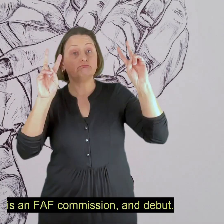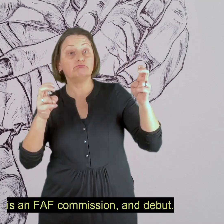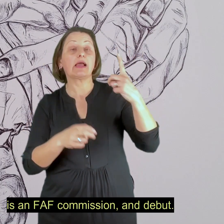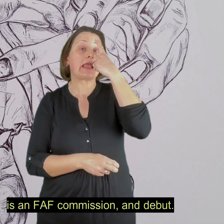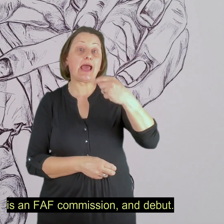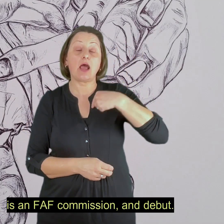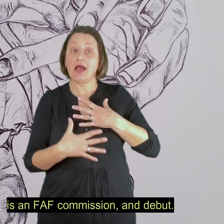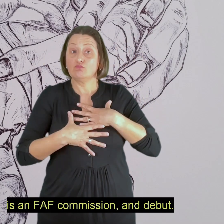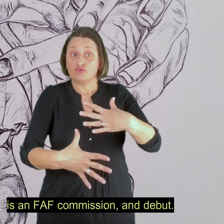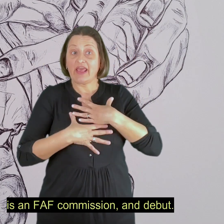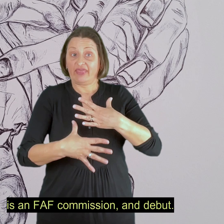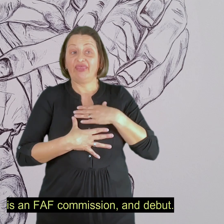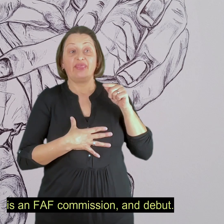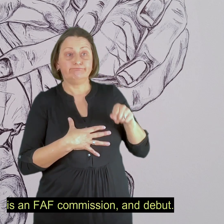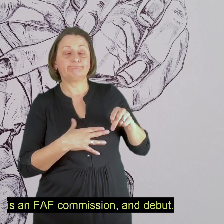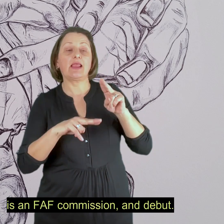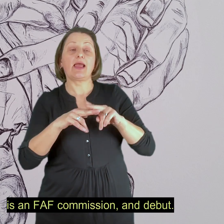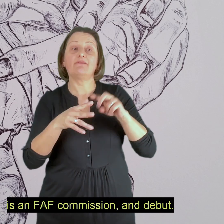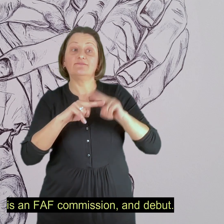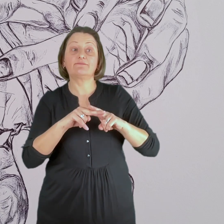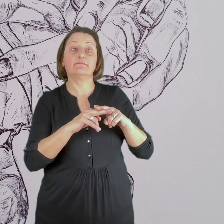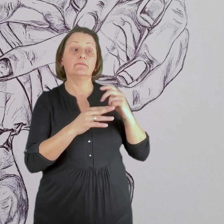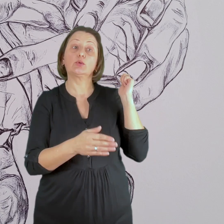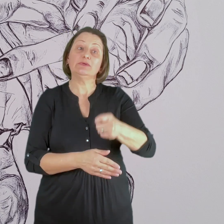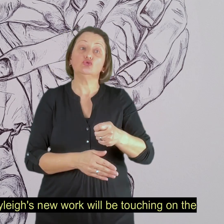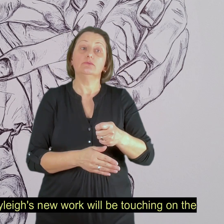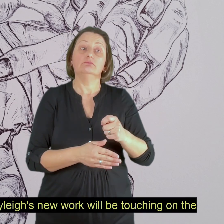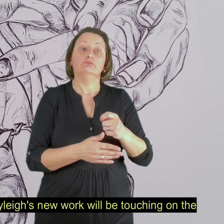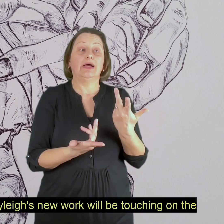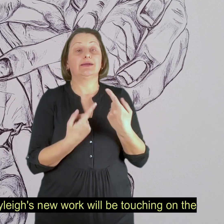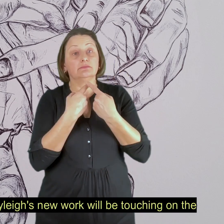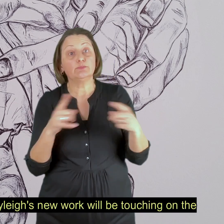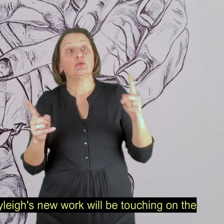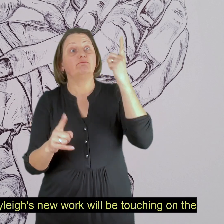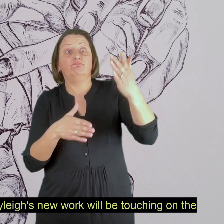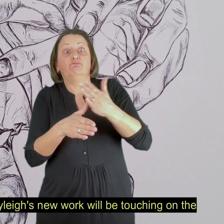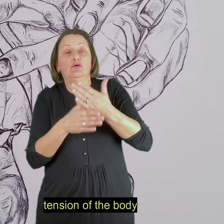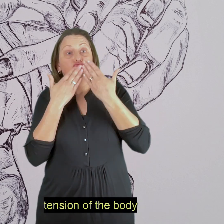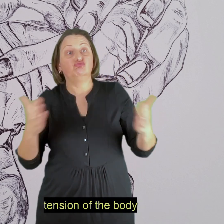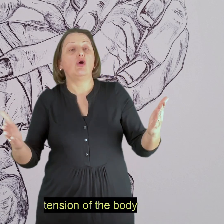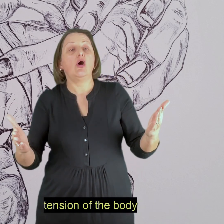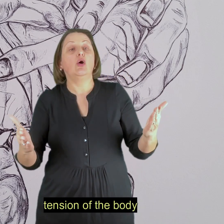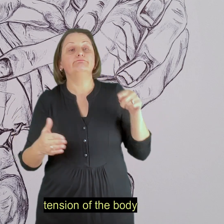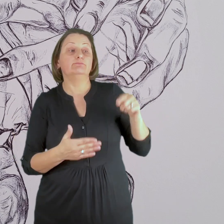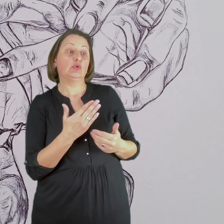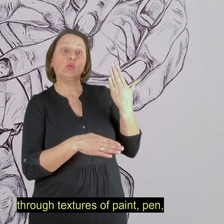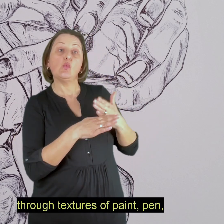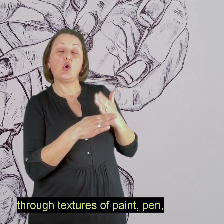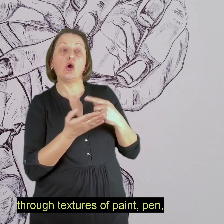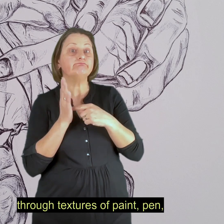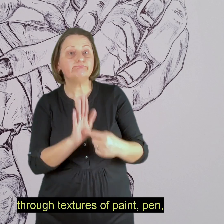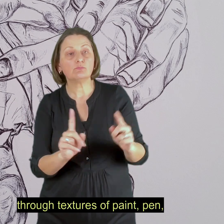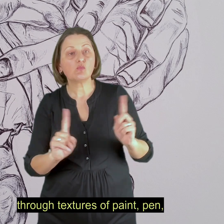an FAF commission and debut. Kaylee's new work will be touching on the tension of the body